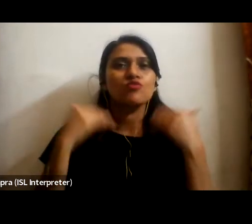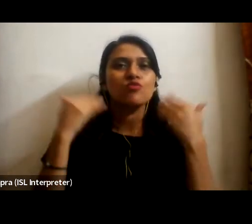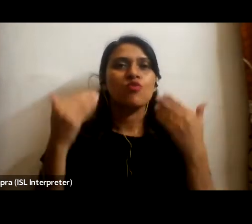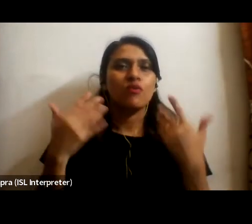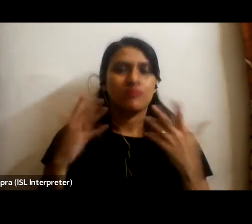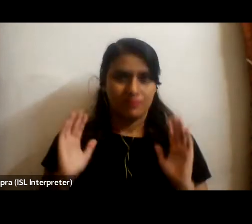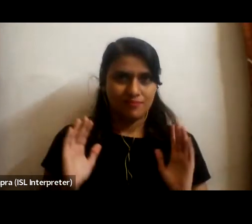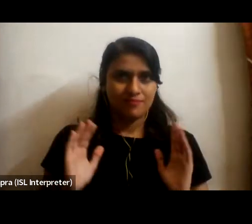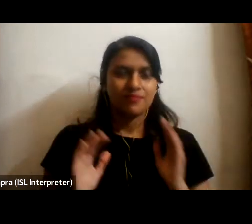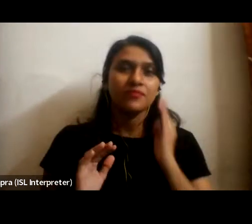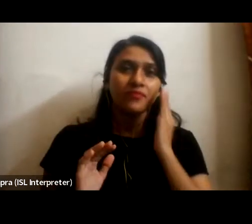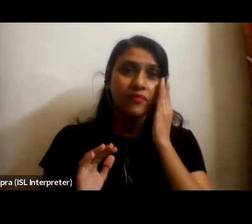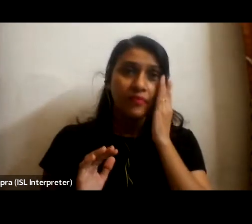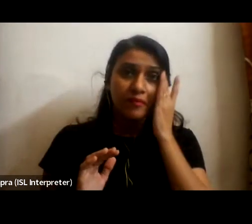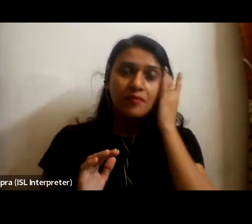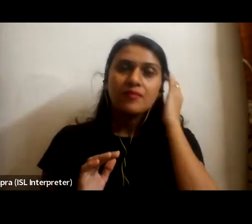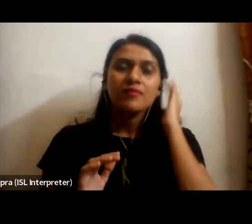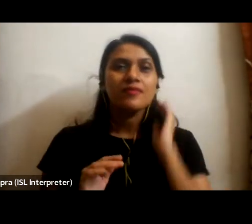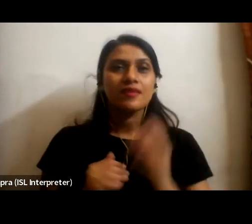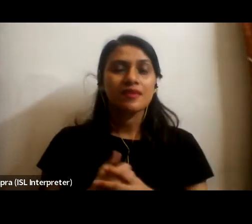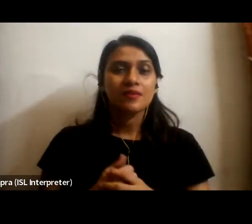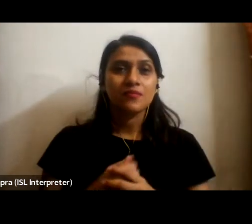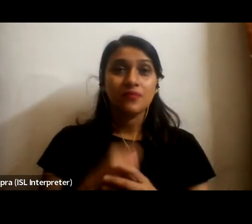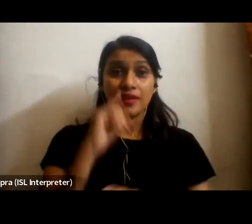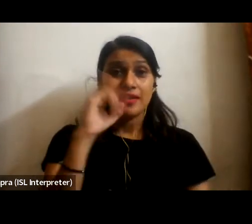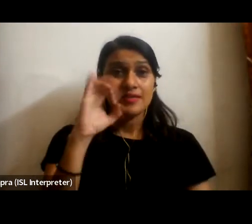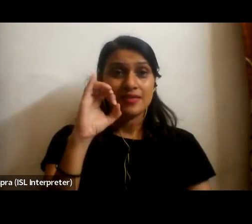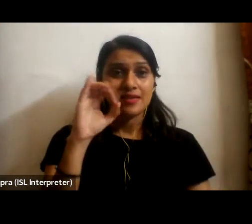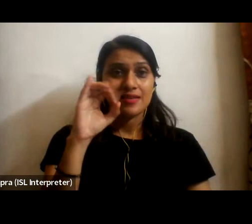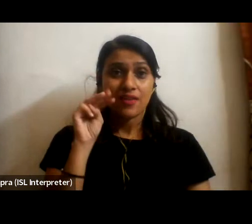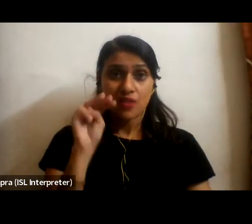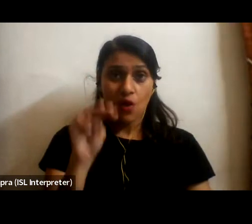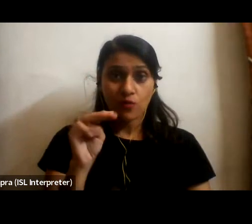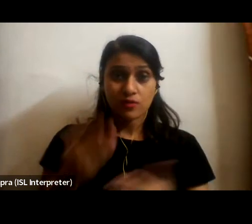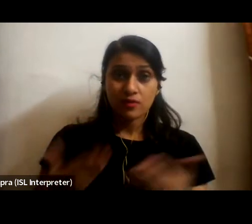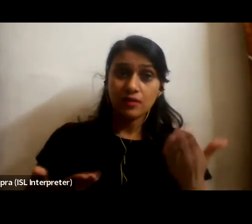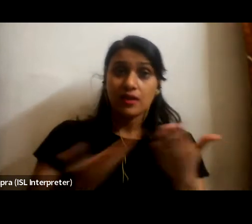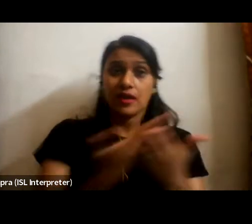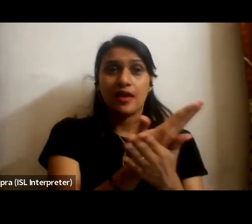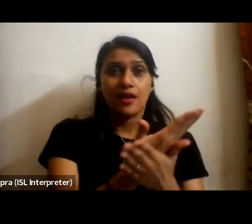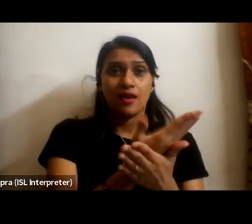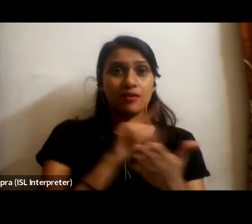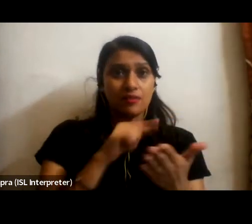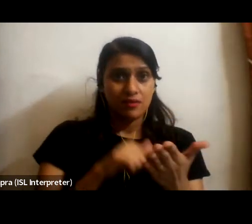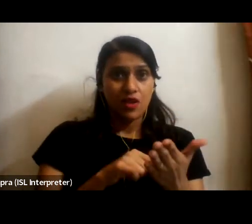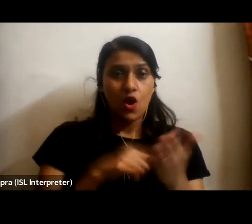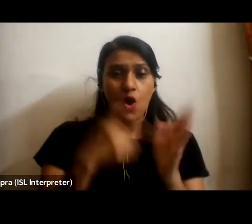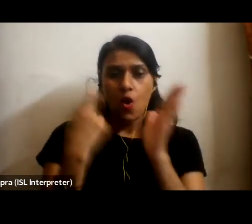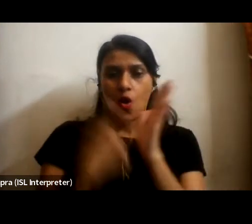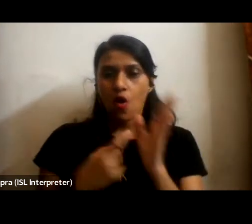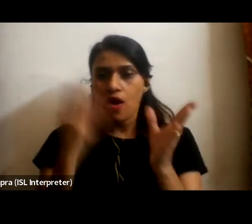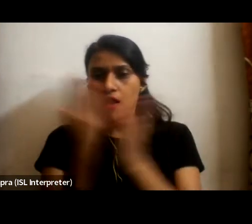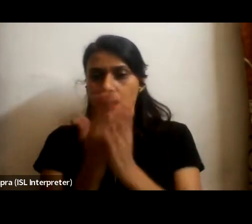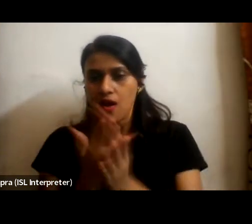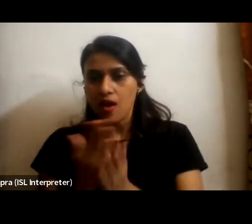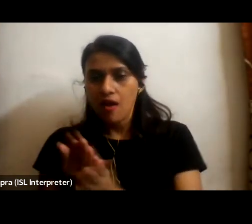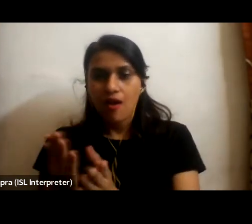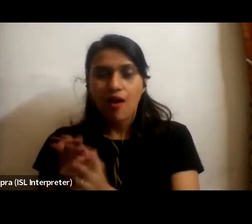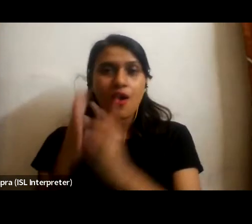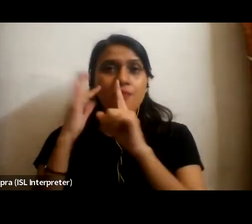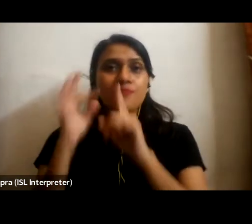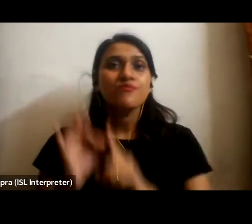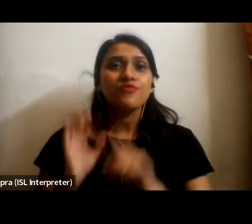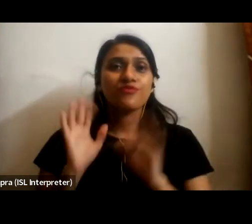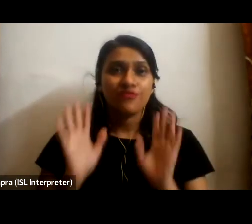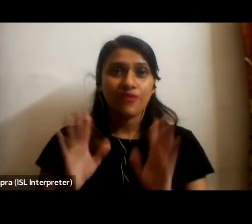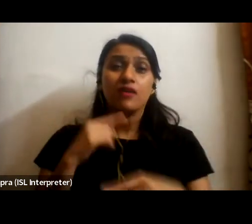you also showcase that, with 60,000 cases being filed, advocates on record who earn their living on a case-to-case